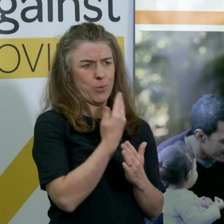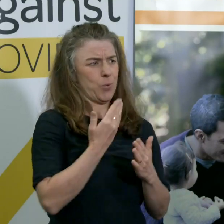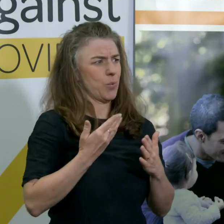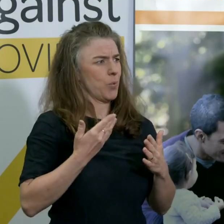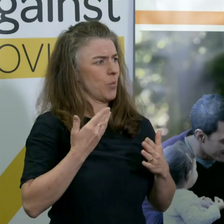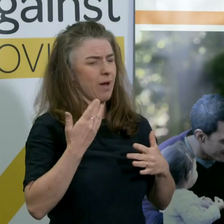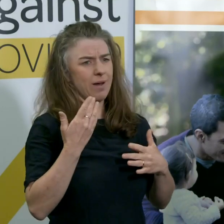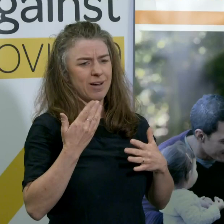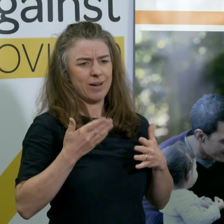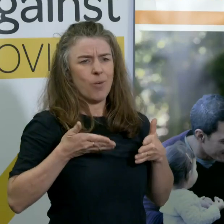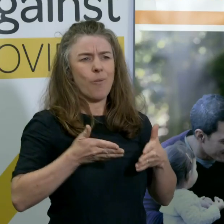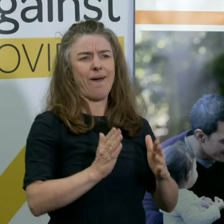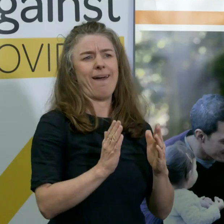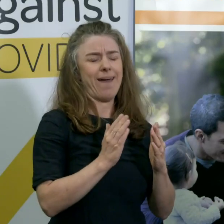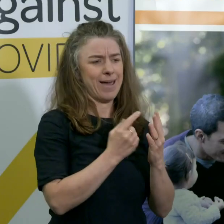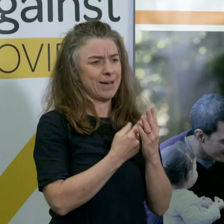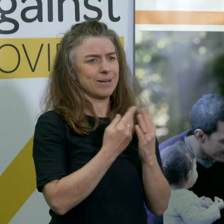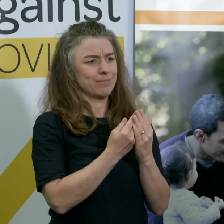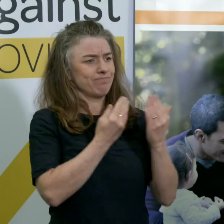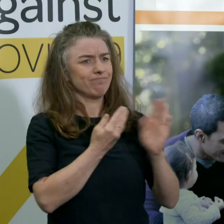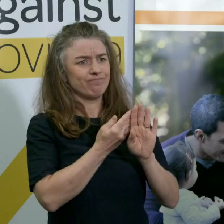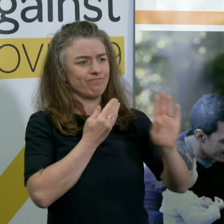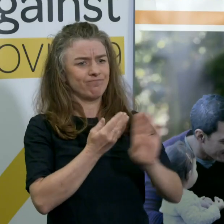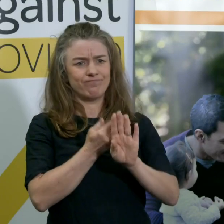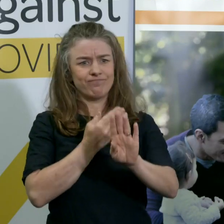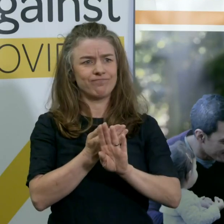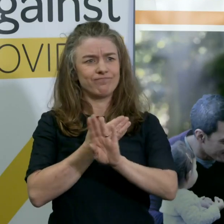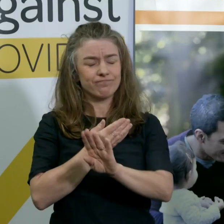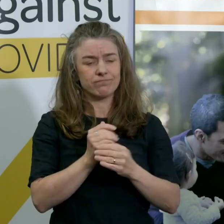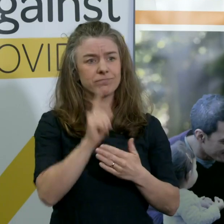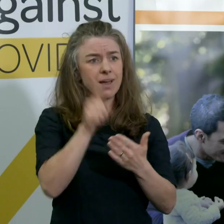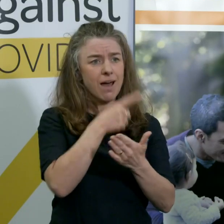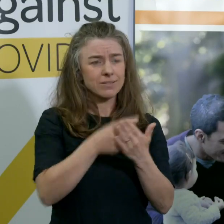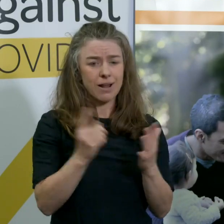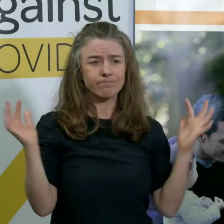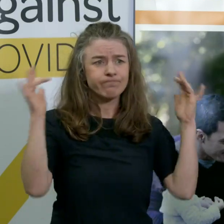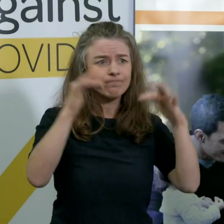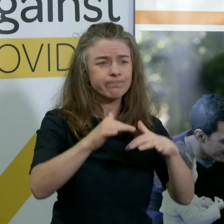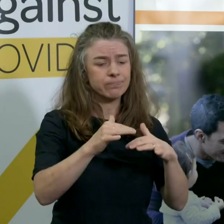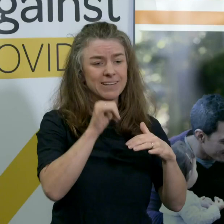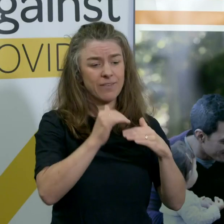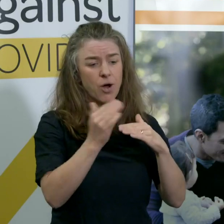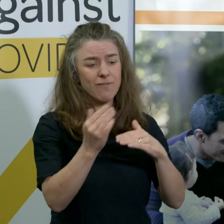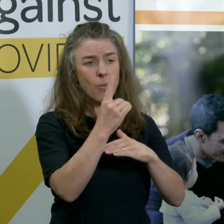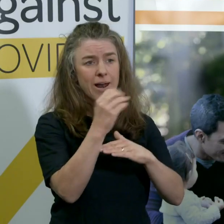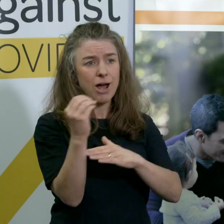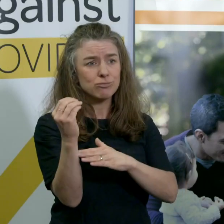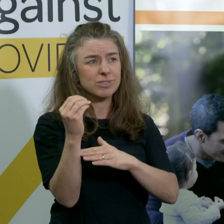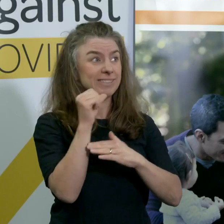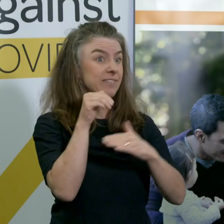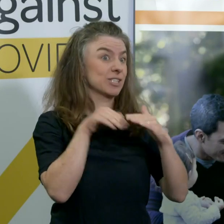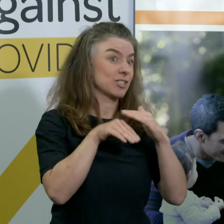life at the moment, because we have a ban on large gatherings, including any gatherings more than 100